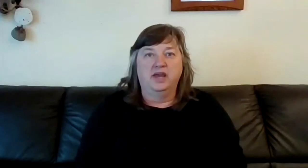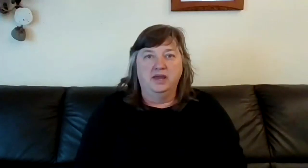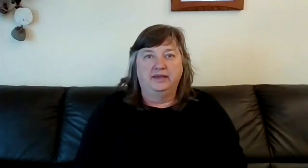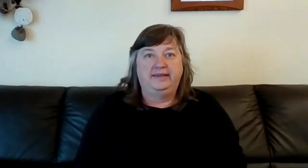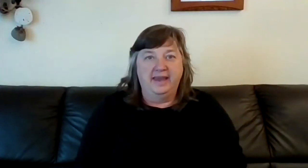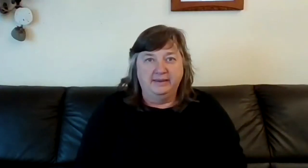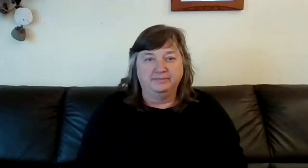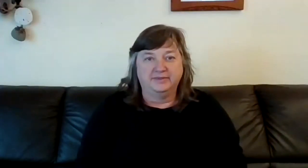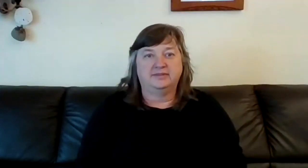Okay, games.